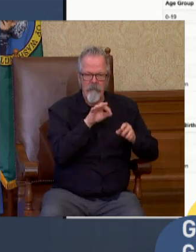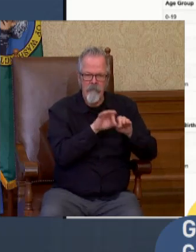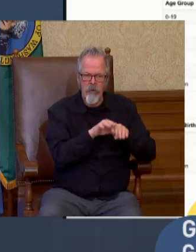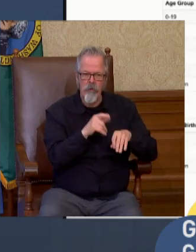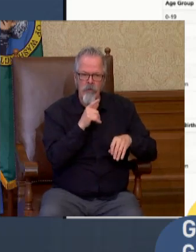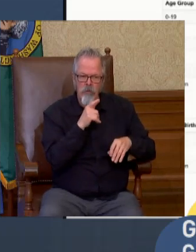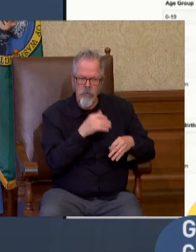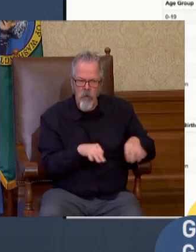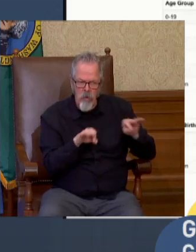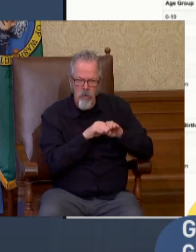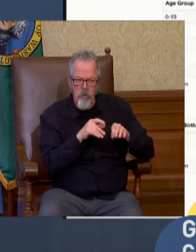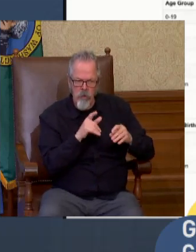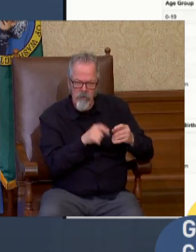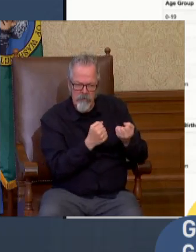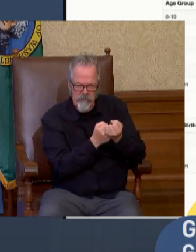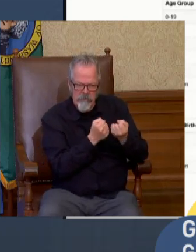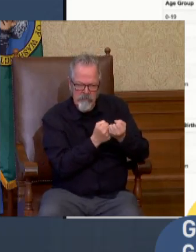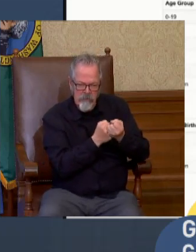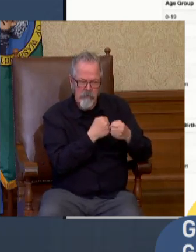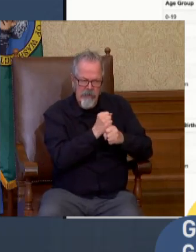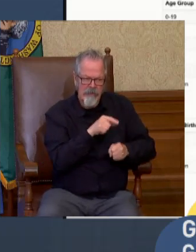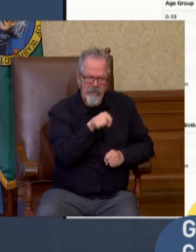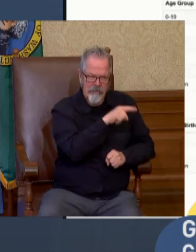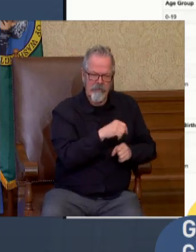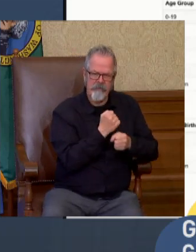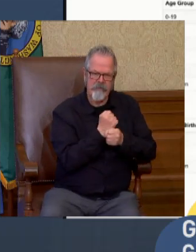the divergent